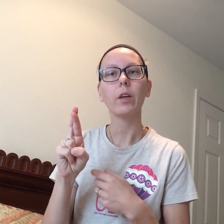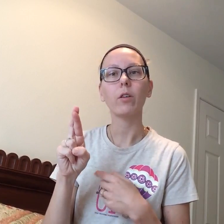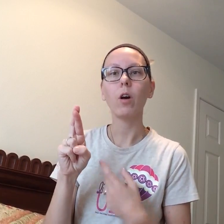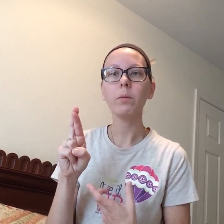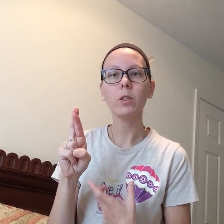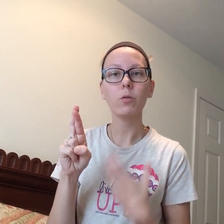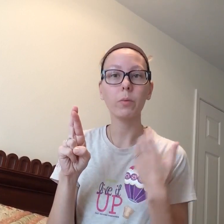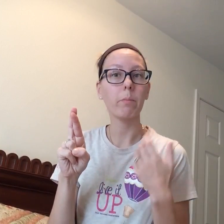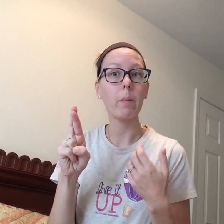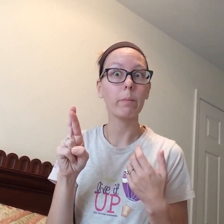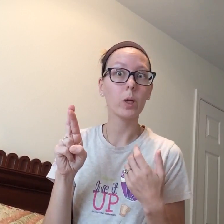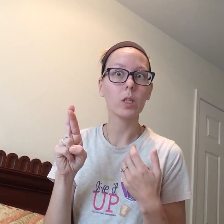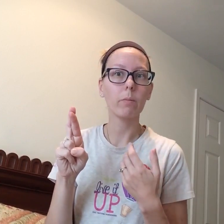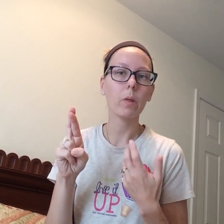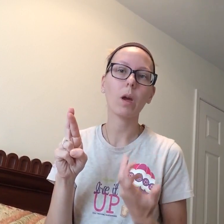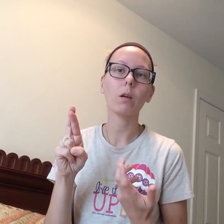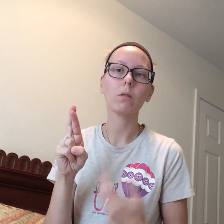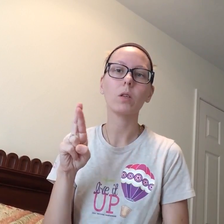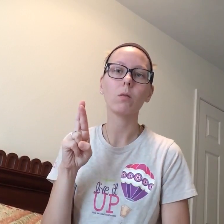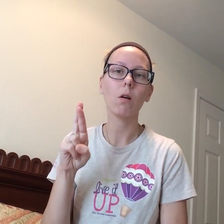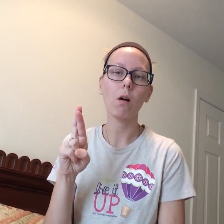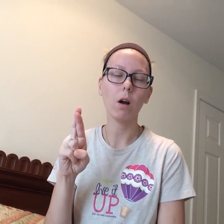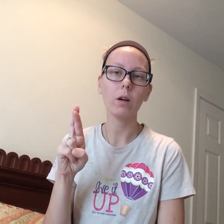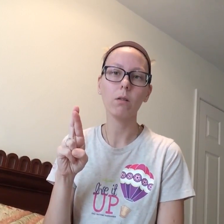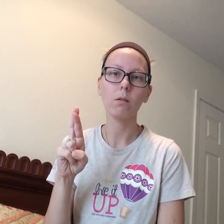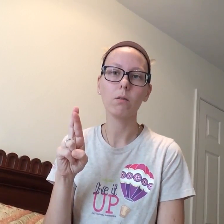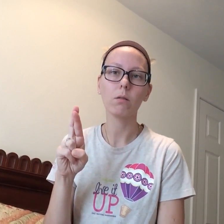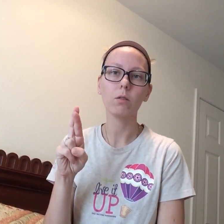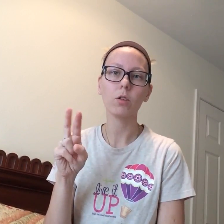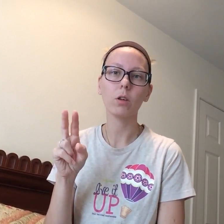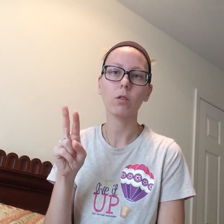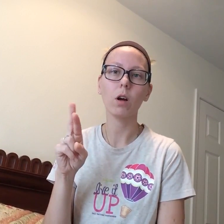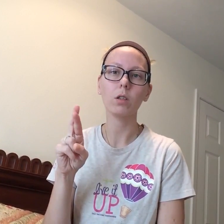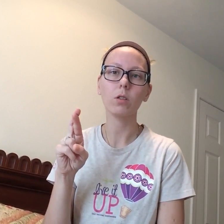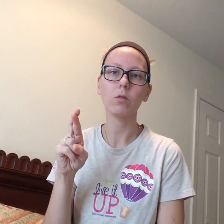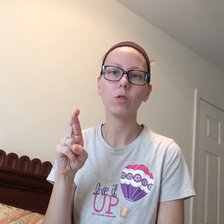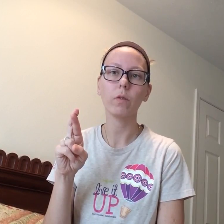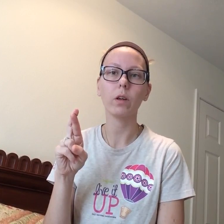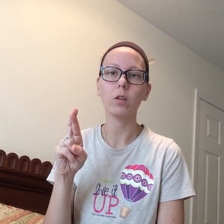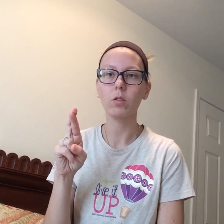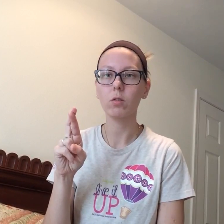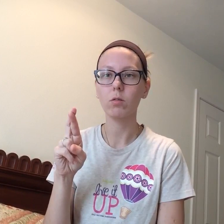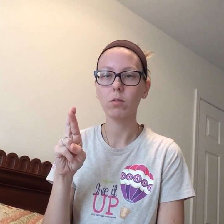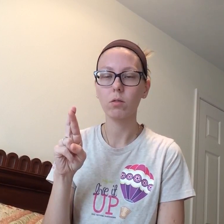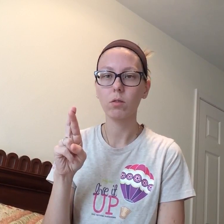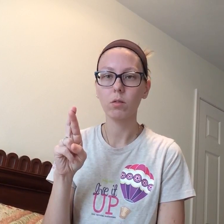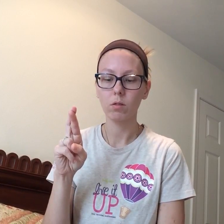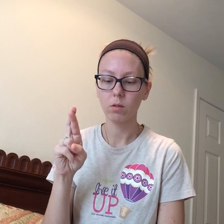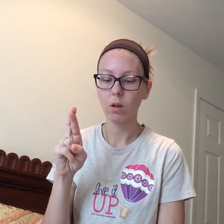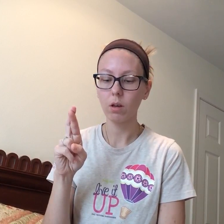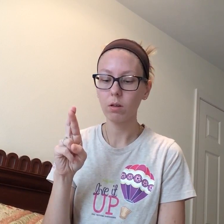you're hoping to remember something. So an R, just going to cross those 2 fingers. Okay.